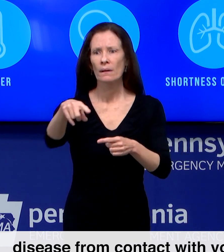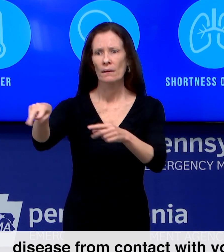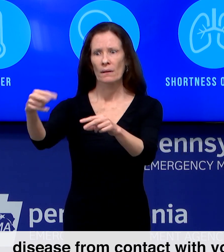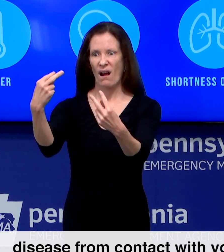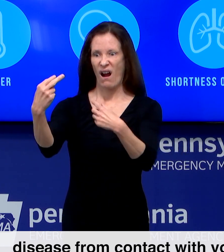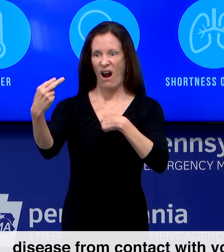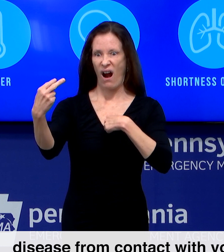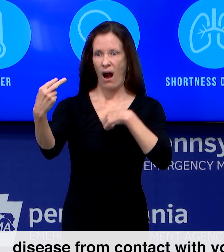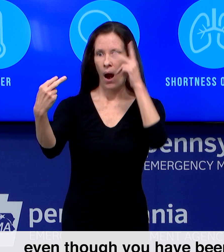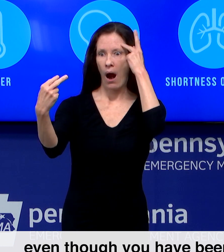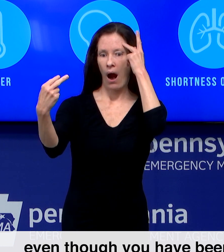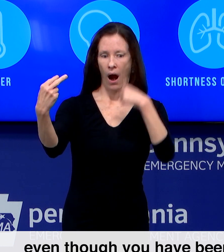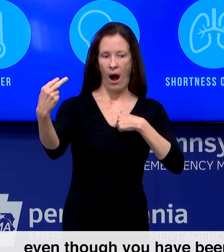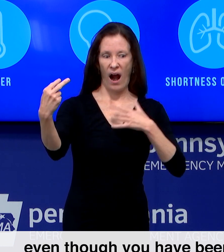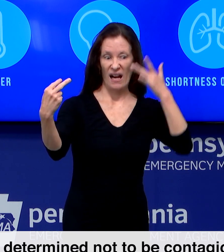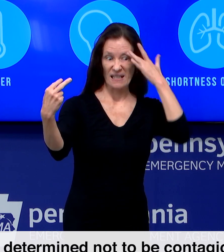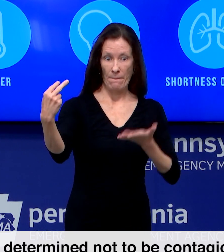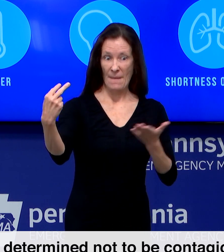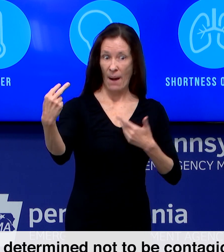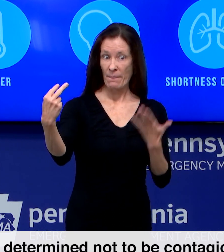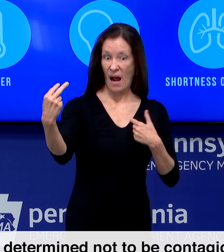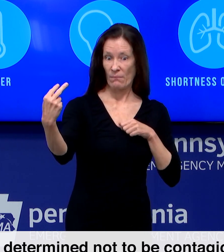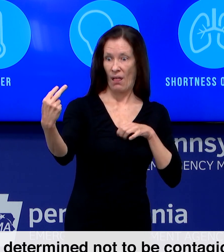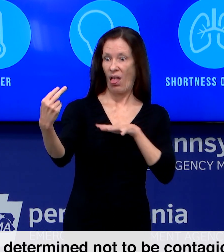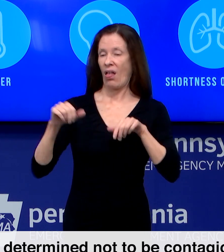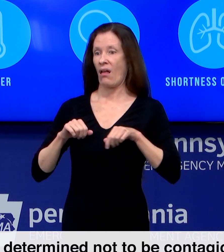you, even though you have been determined not to be contagious.